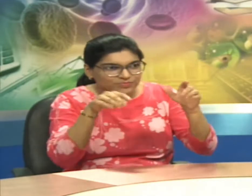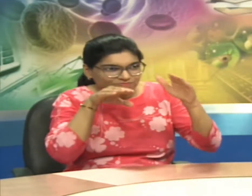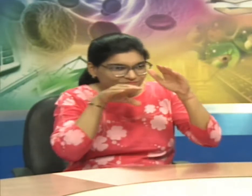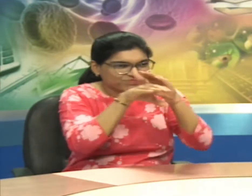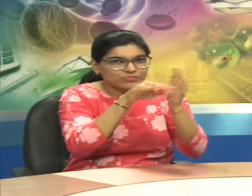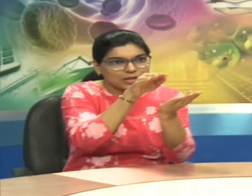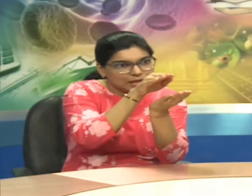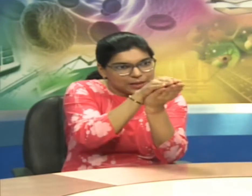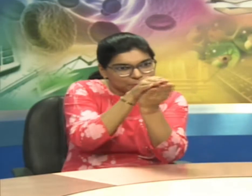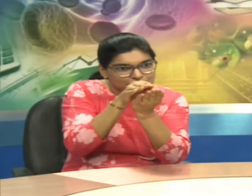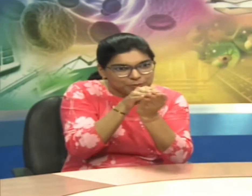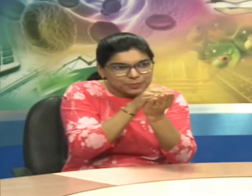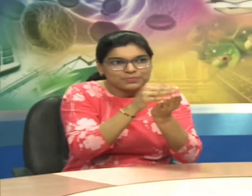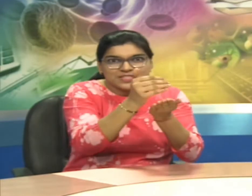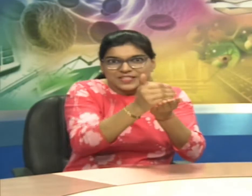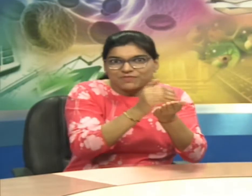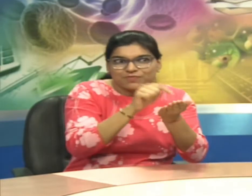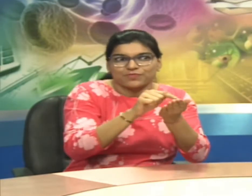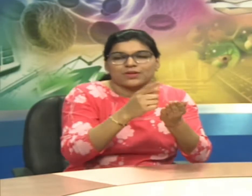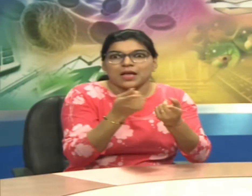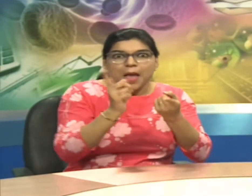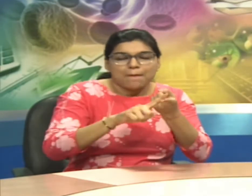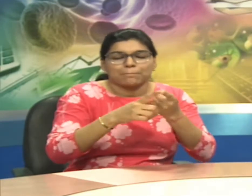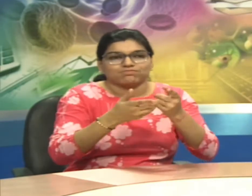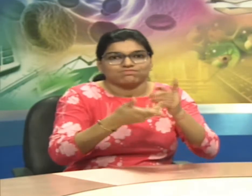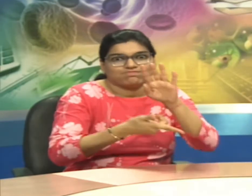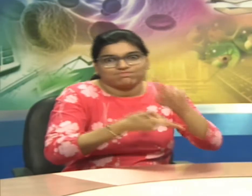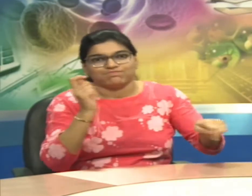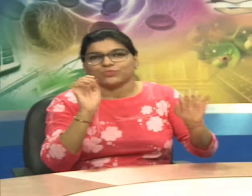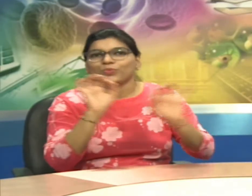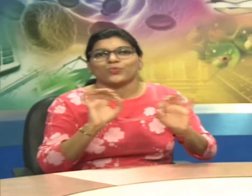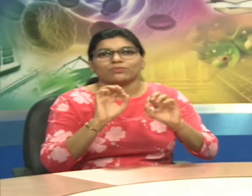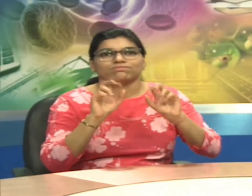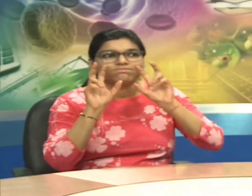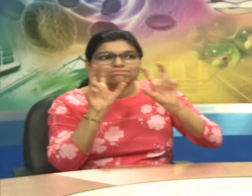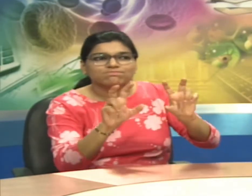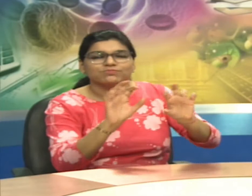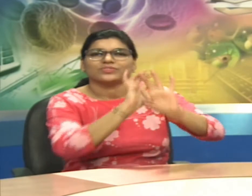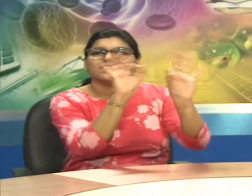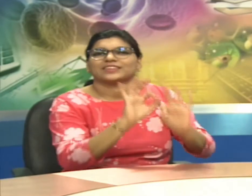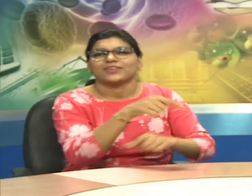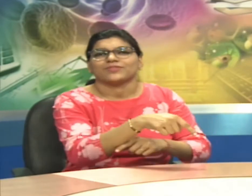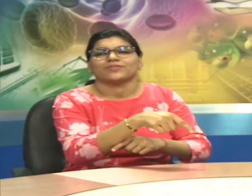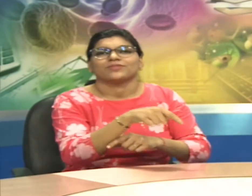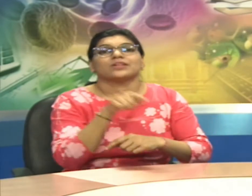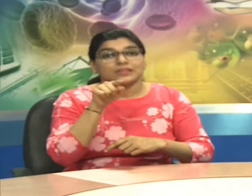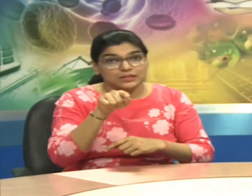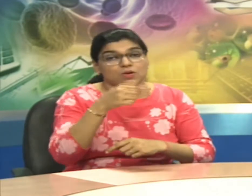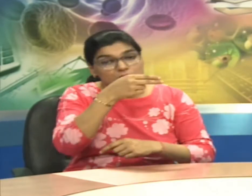them in a bank, or we kept them gold, jewelries or any valuable